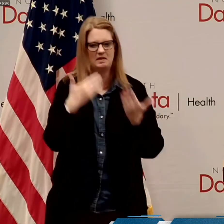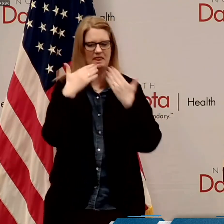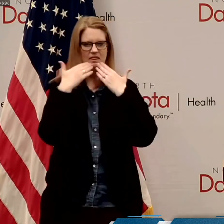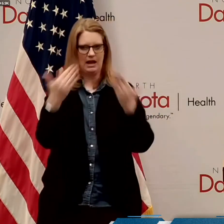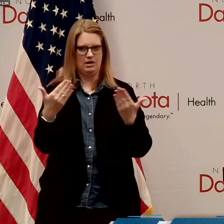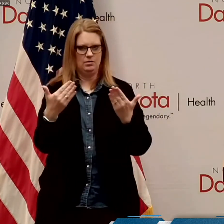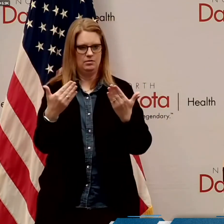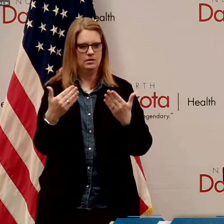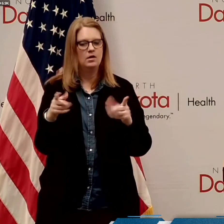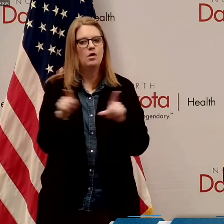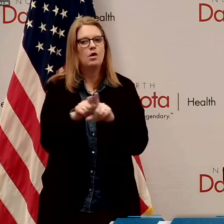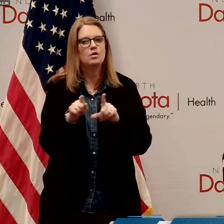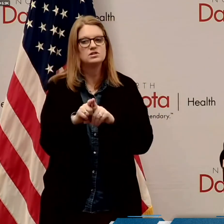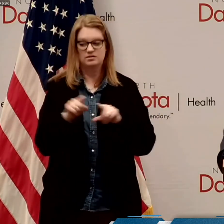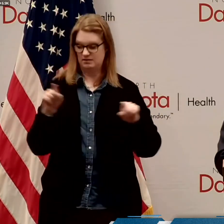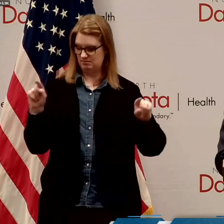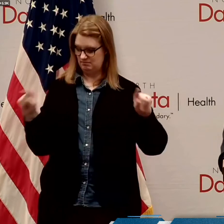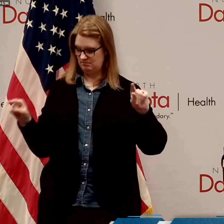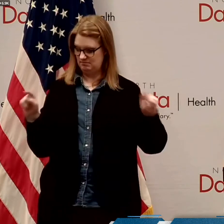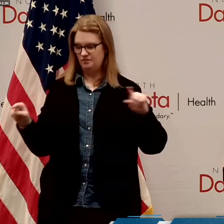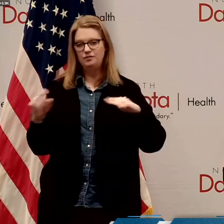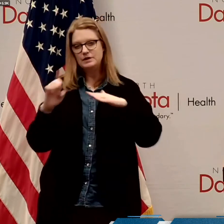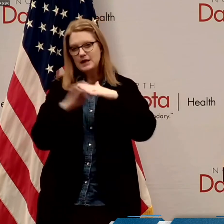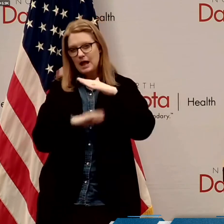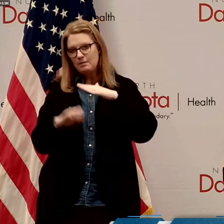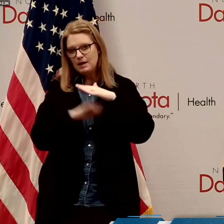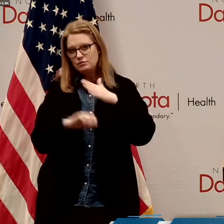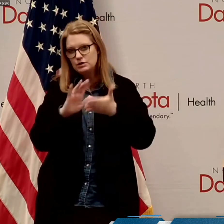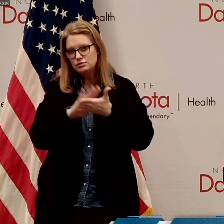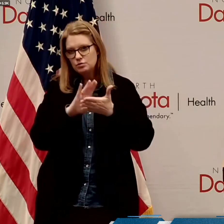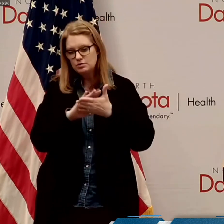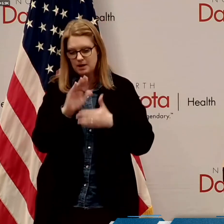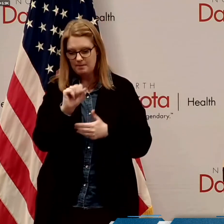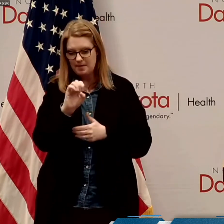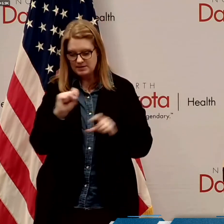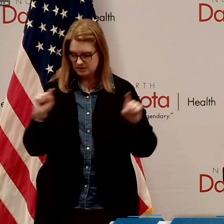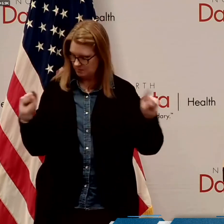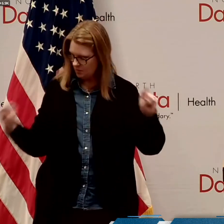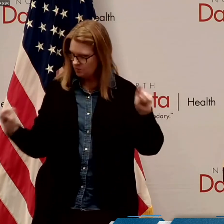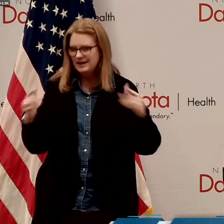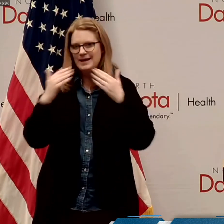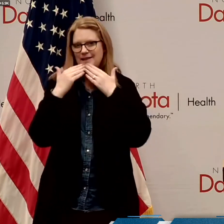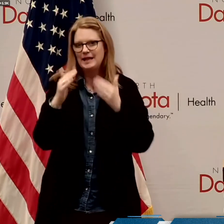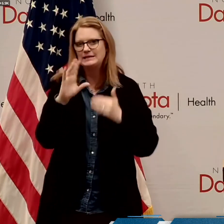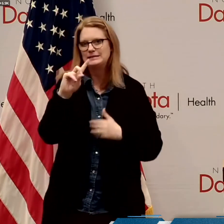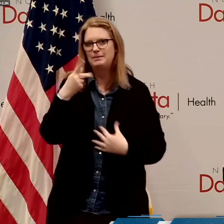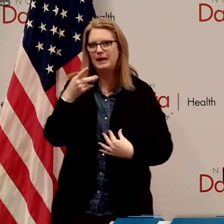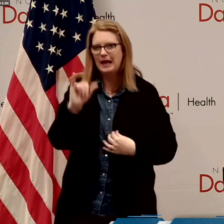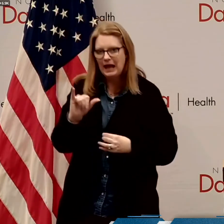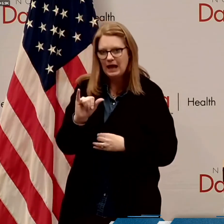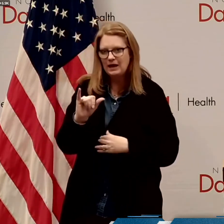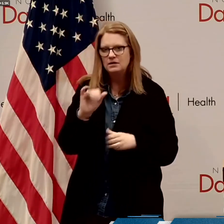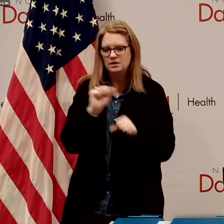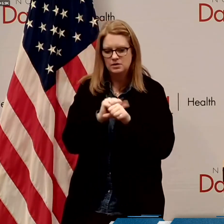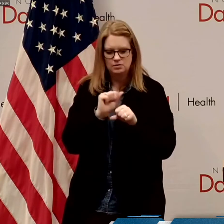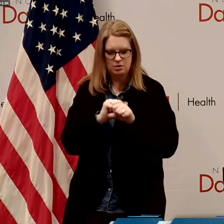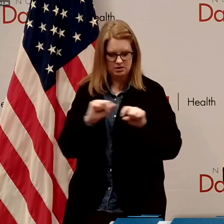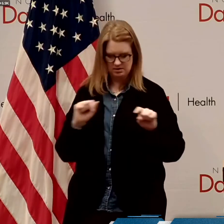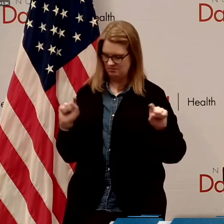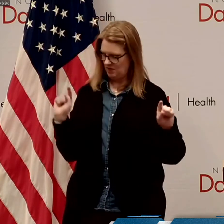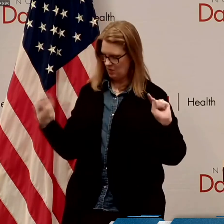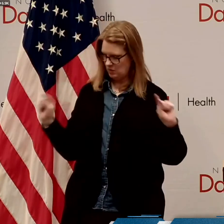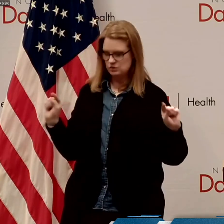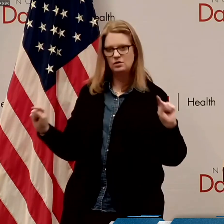there's also elementary schools on these bases, and so again, thanks to DPI and everybody who's working to ensure that